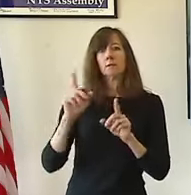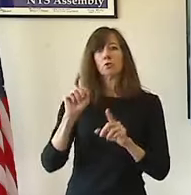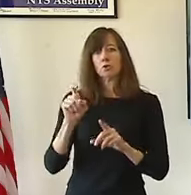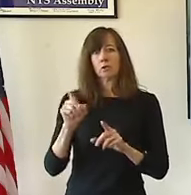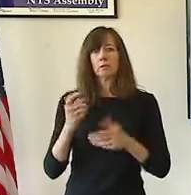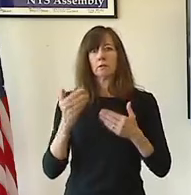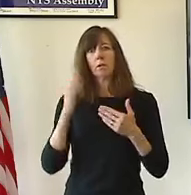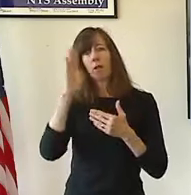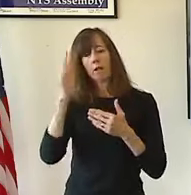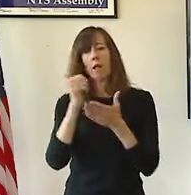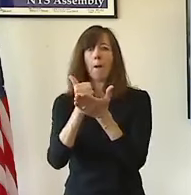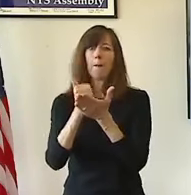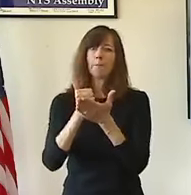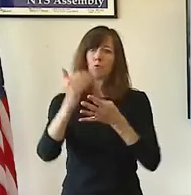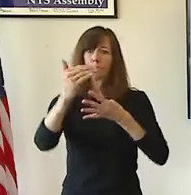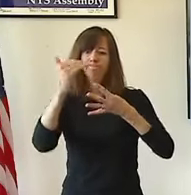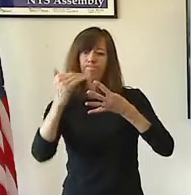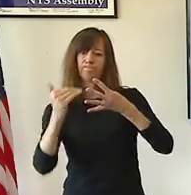me offer